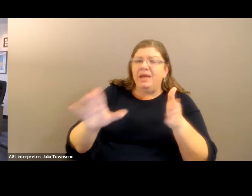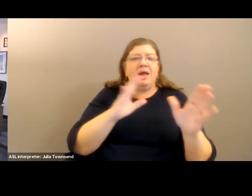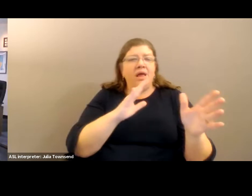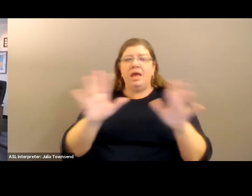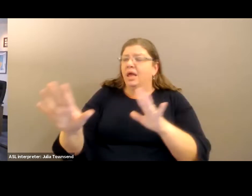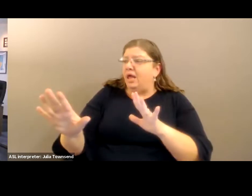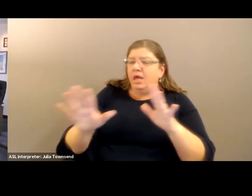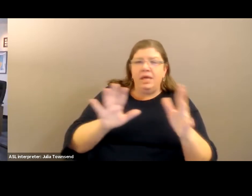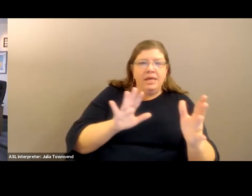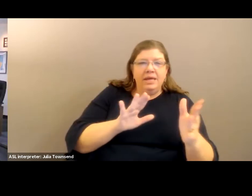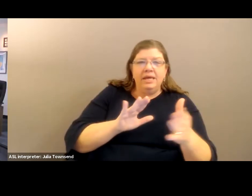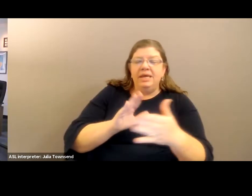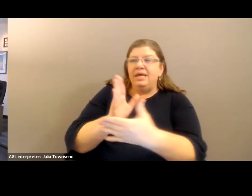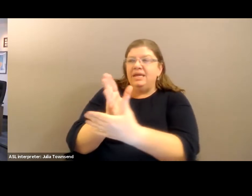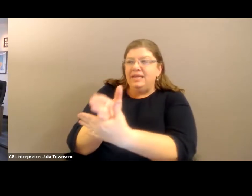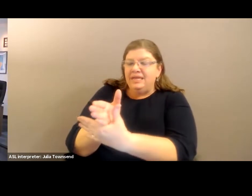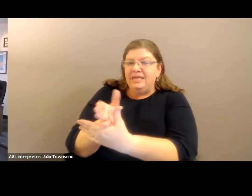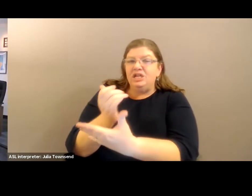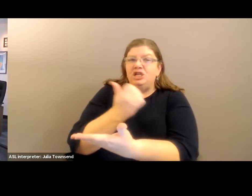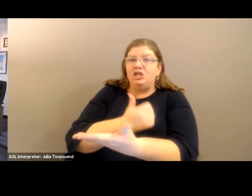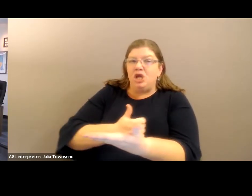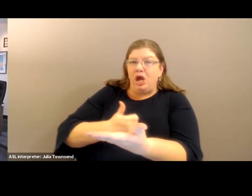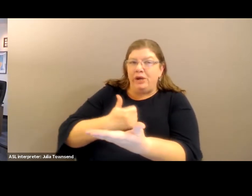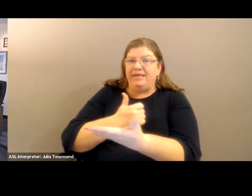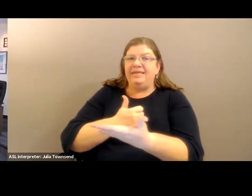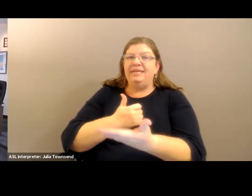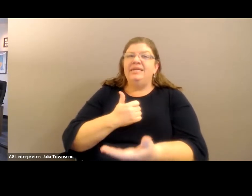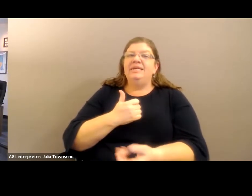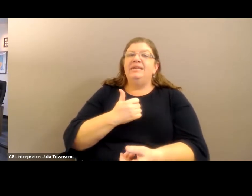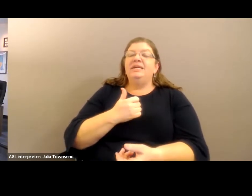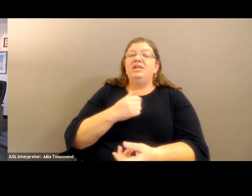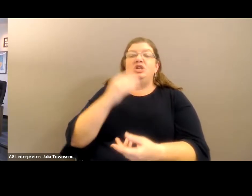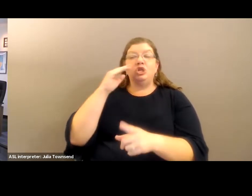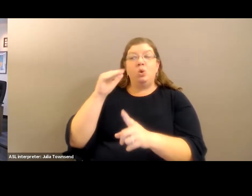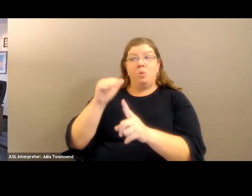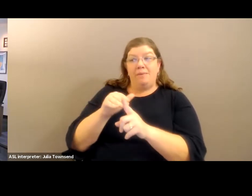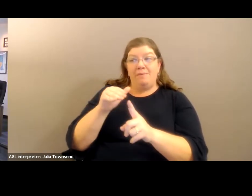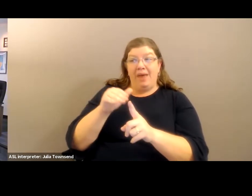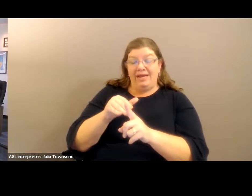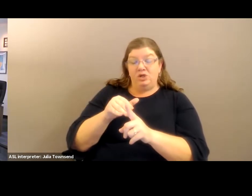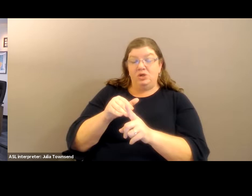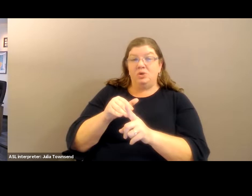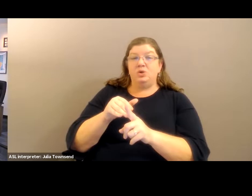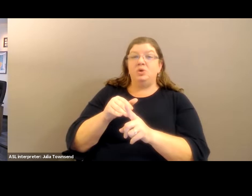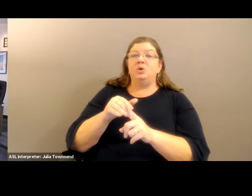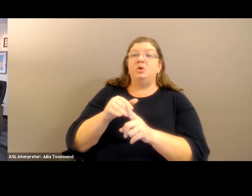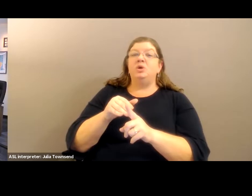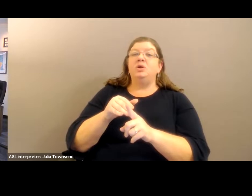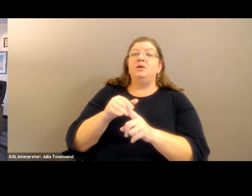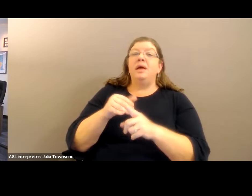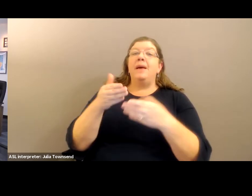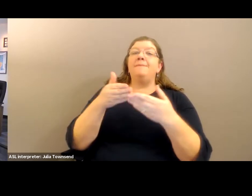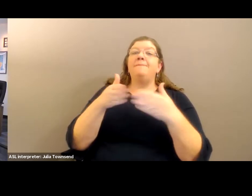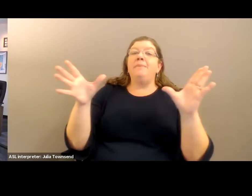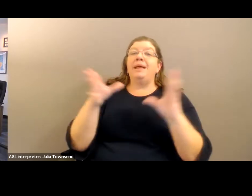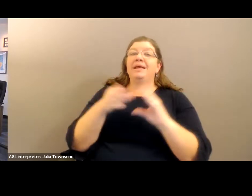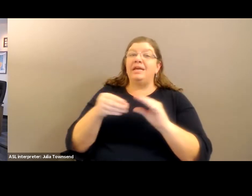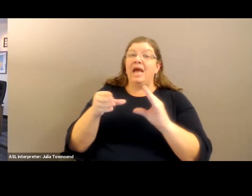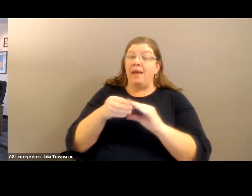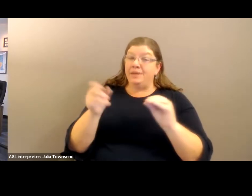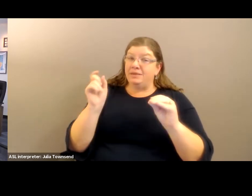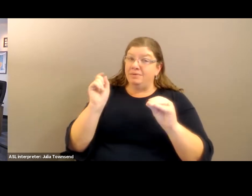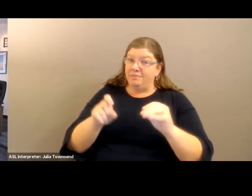Hello? Yes. Yes. Just a reminder that the public comments need